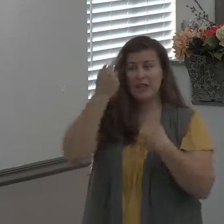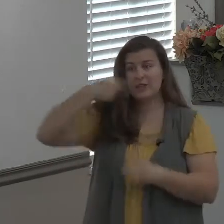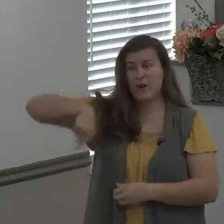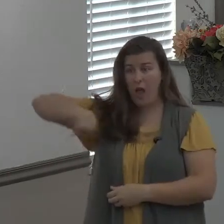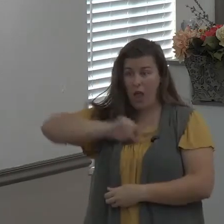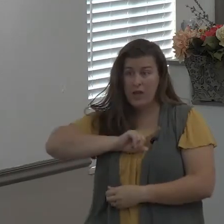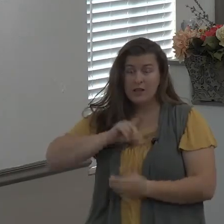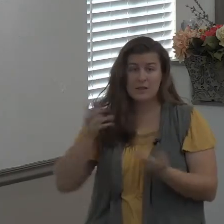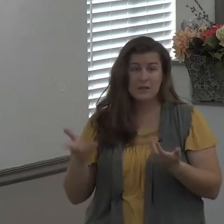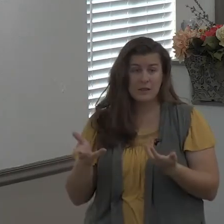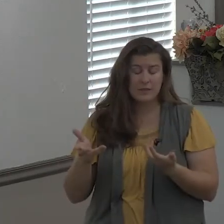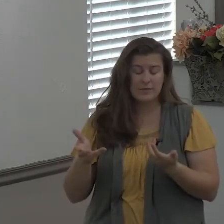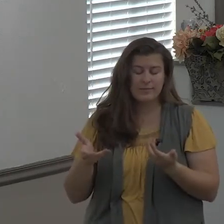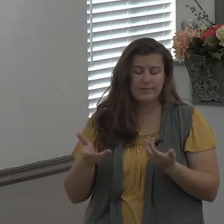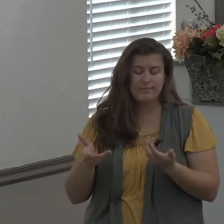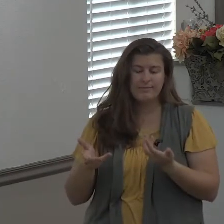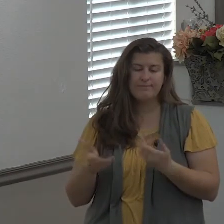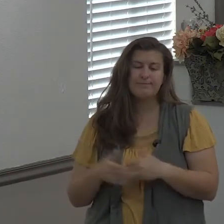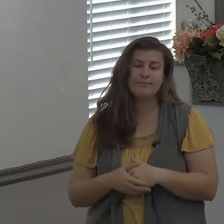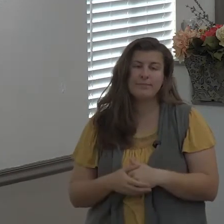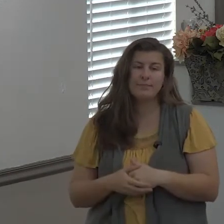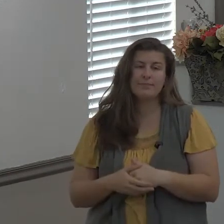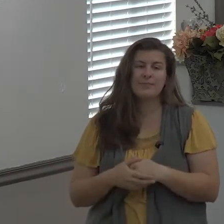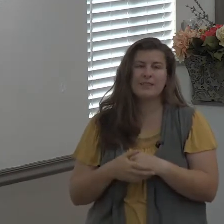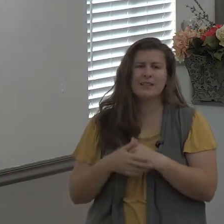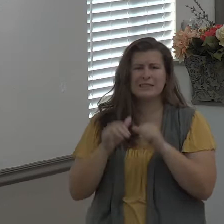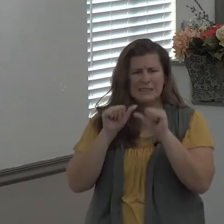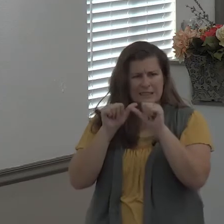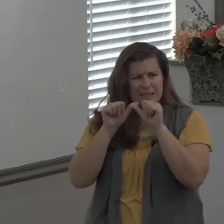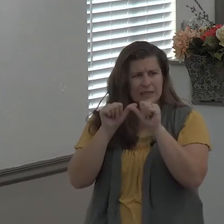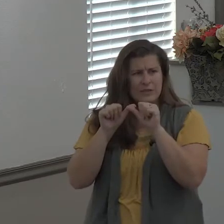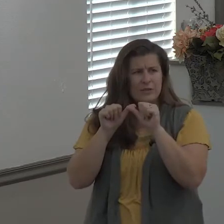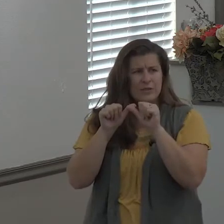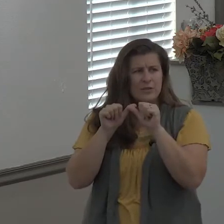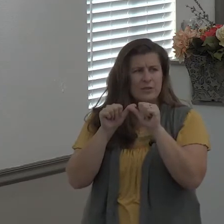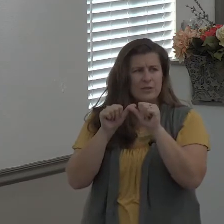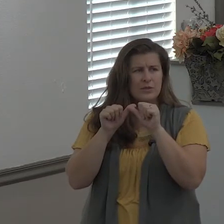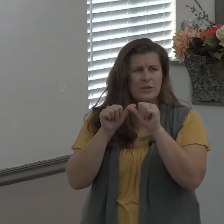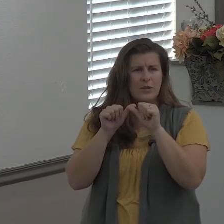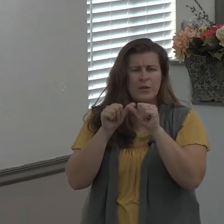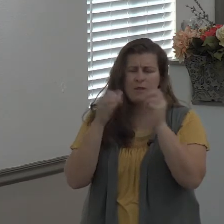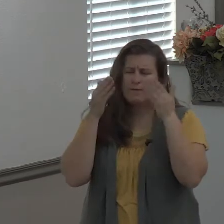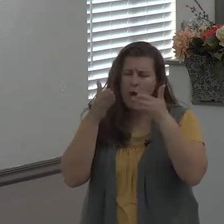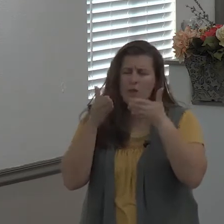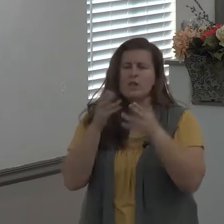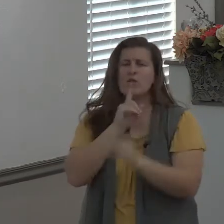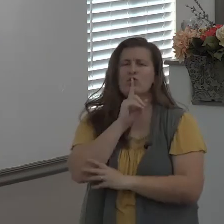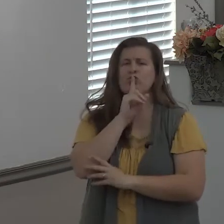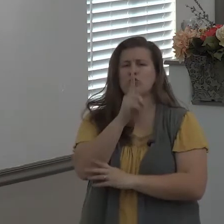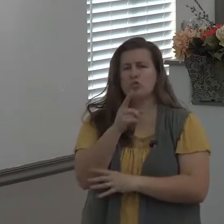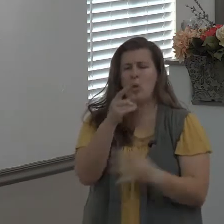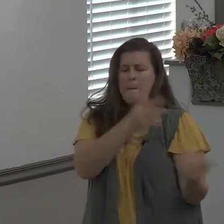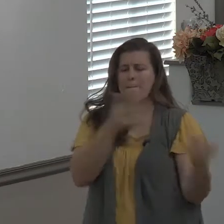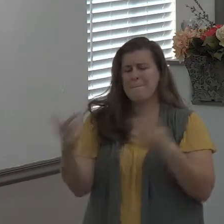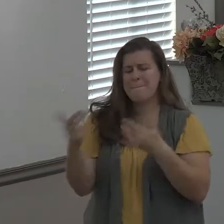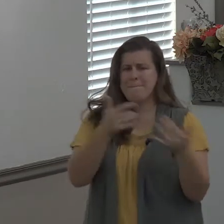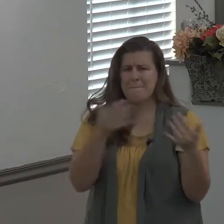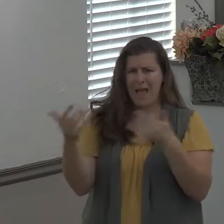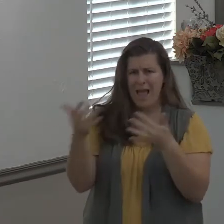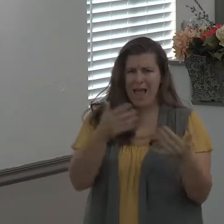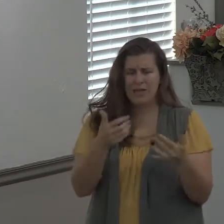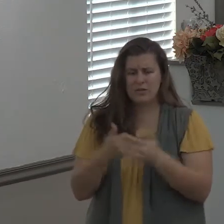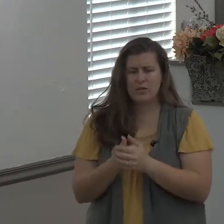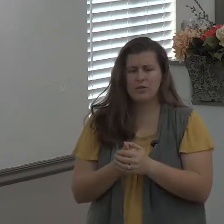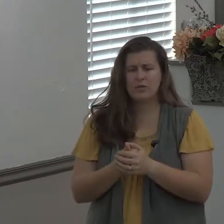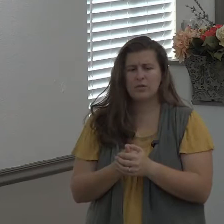it's even harder for you. But what the challenge for us is truly this, keeping our eyes on the